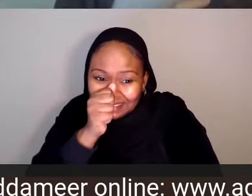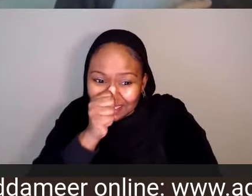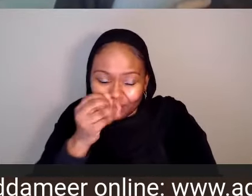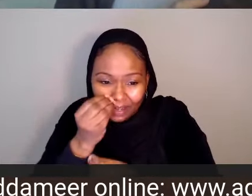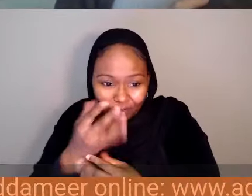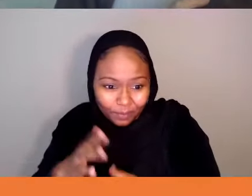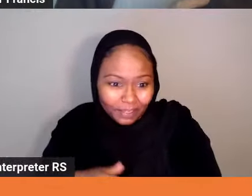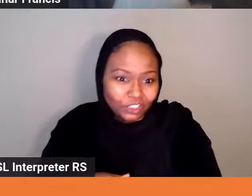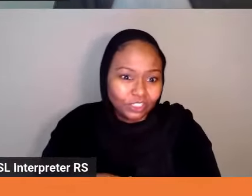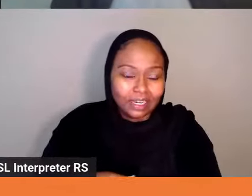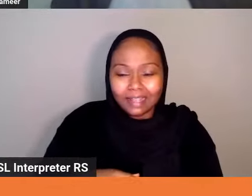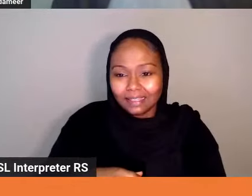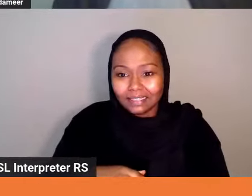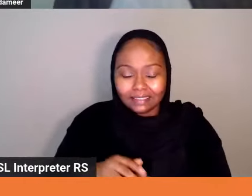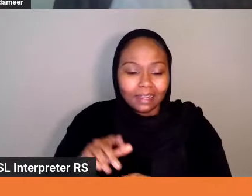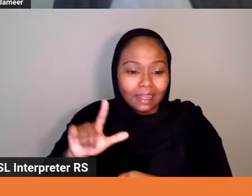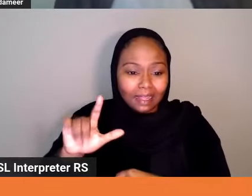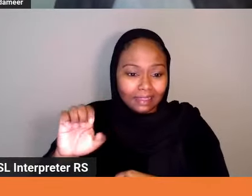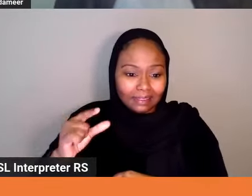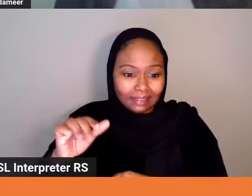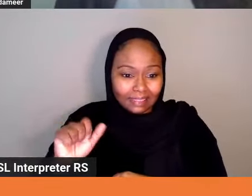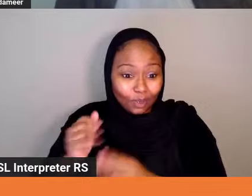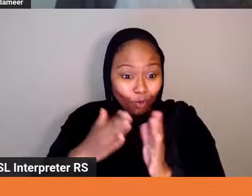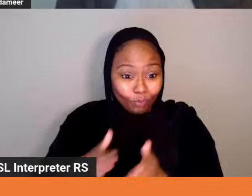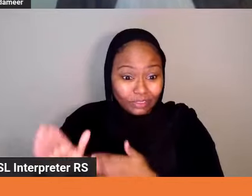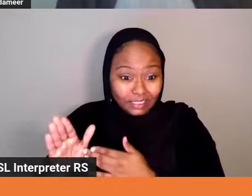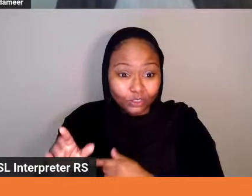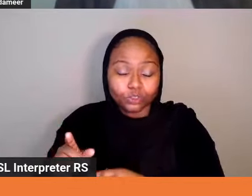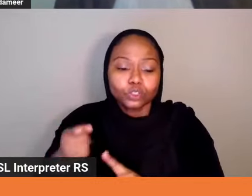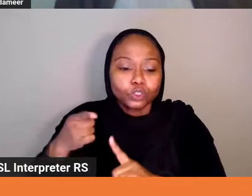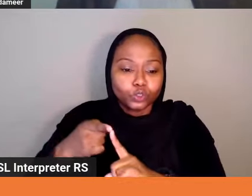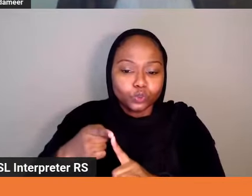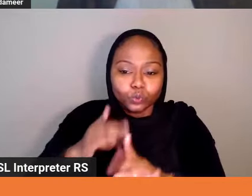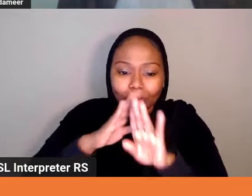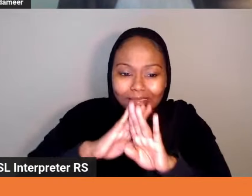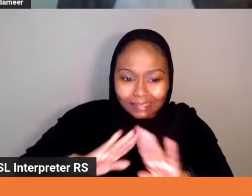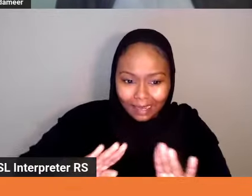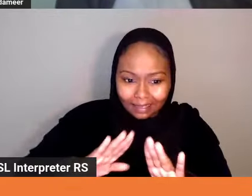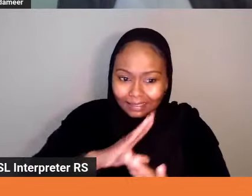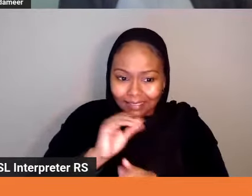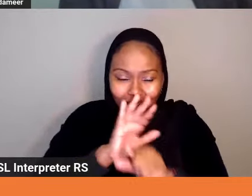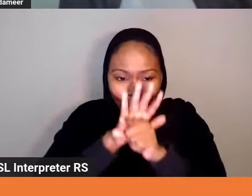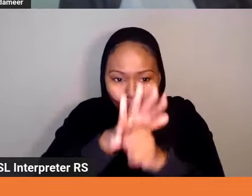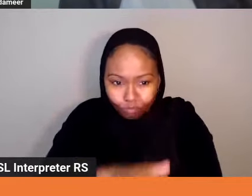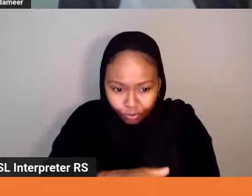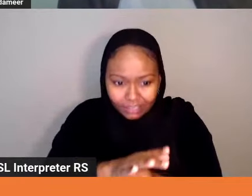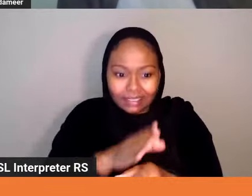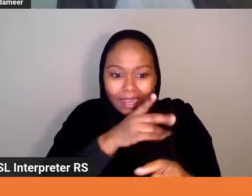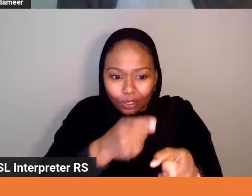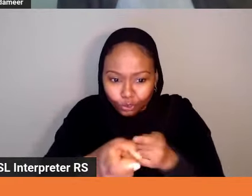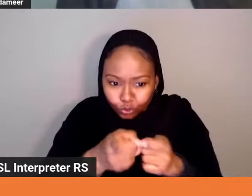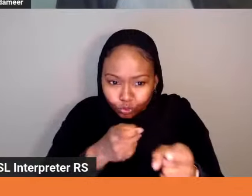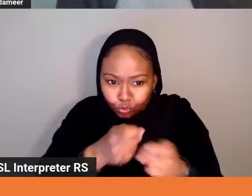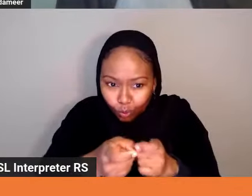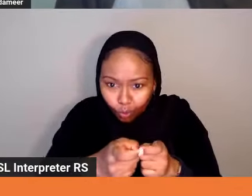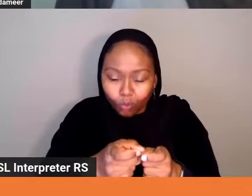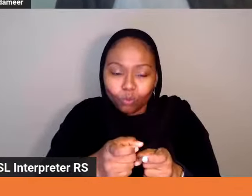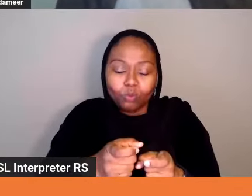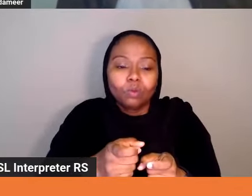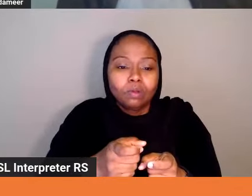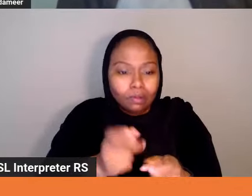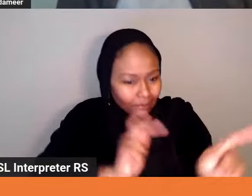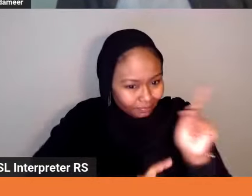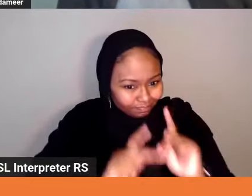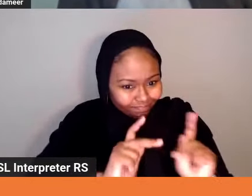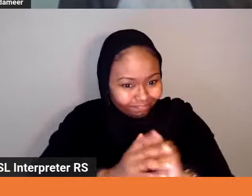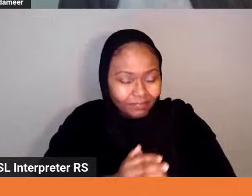legal procedures in order to silence, oppress, and control the society. So what happened